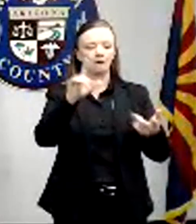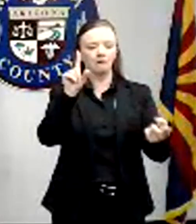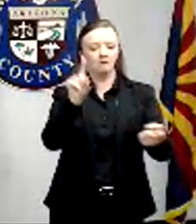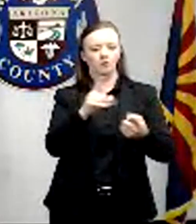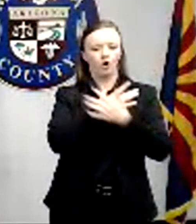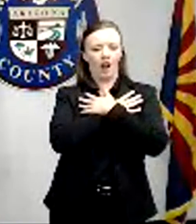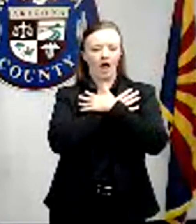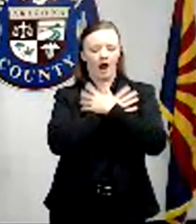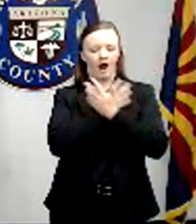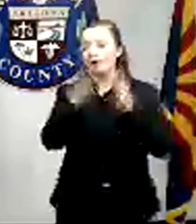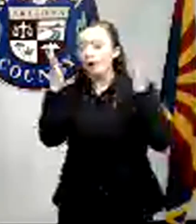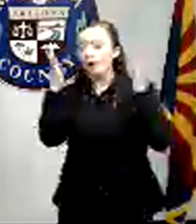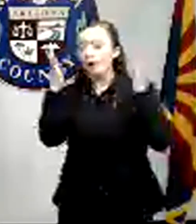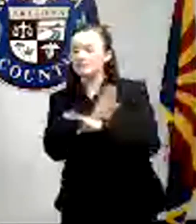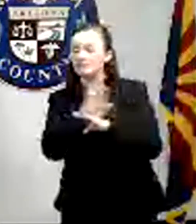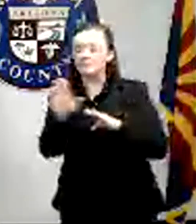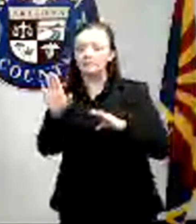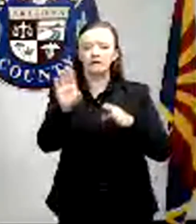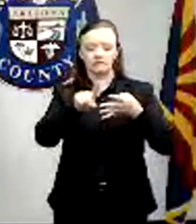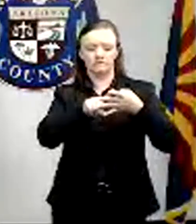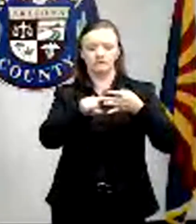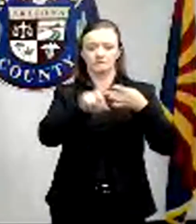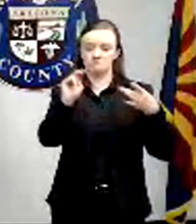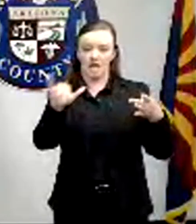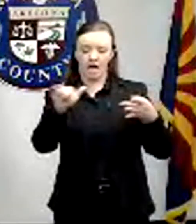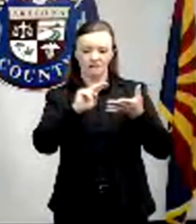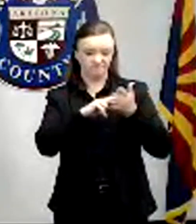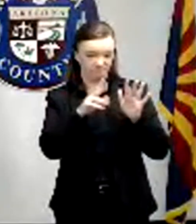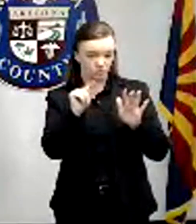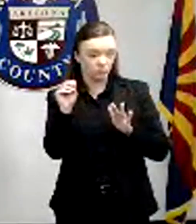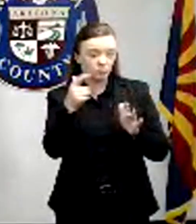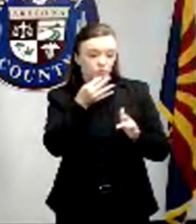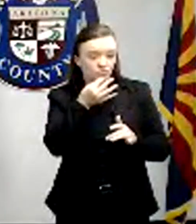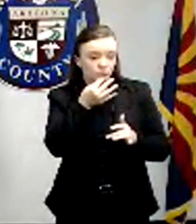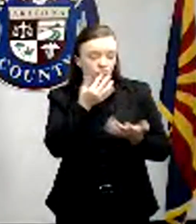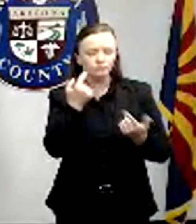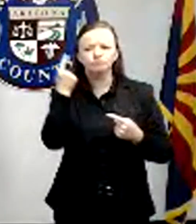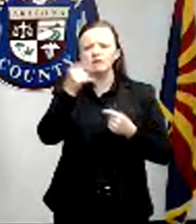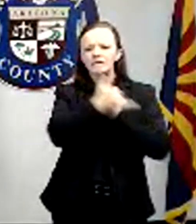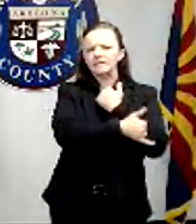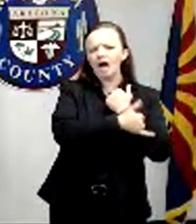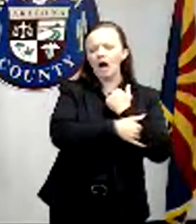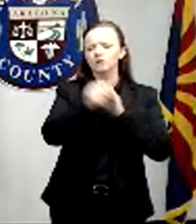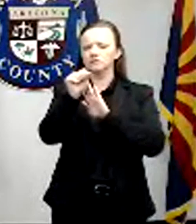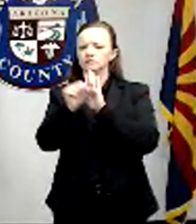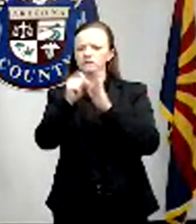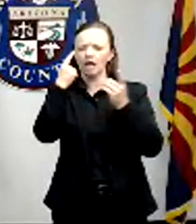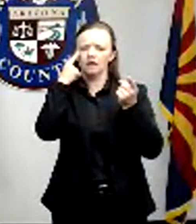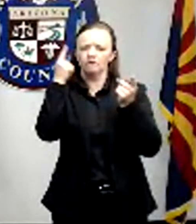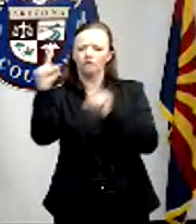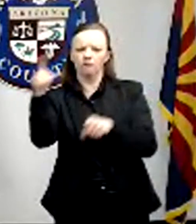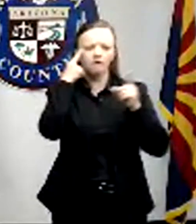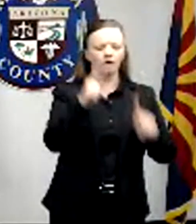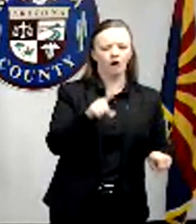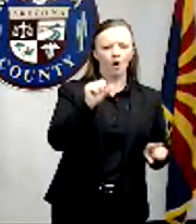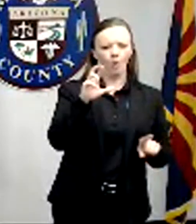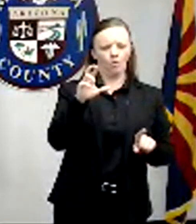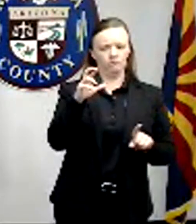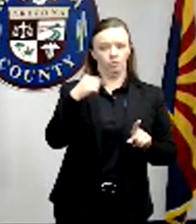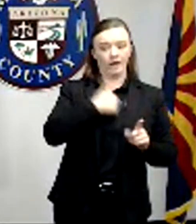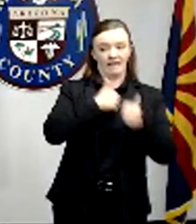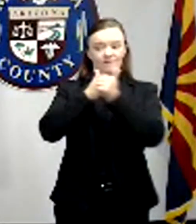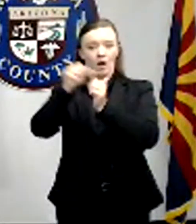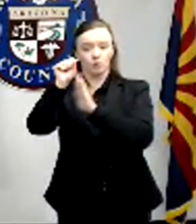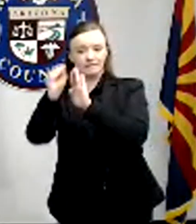moving a little too quickly? And is the county in sync with the state, or is the state syncing up with the county when it comes